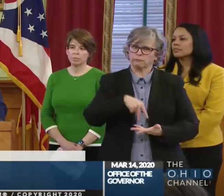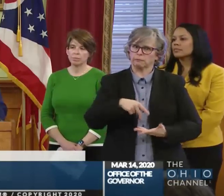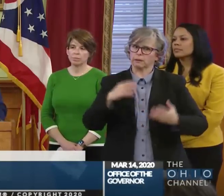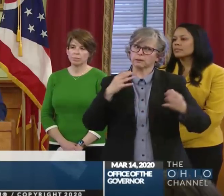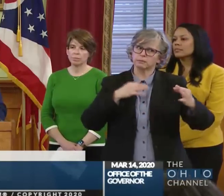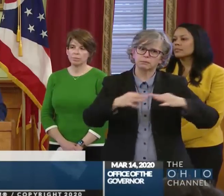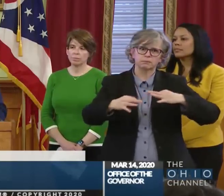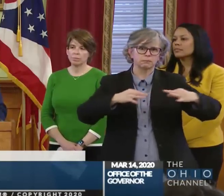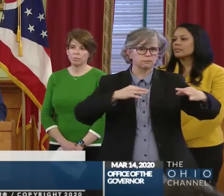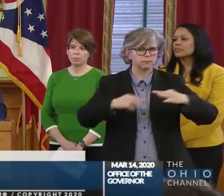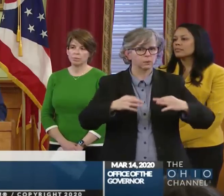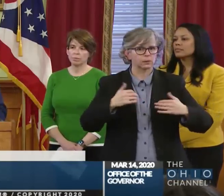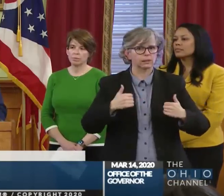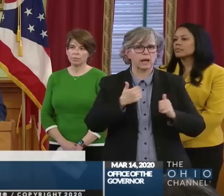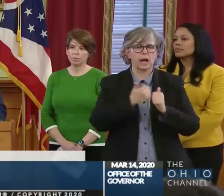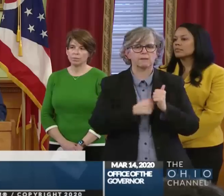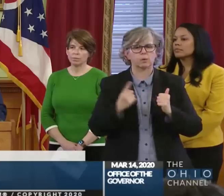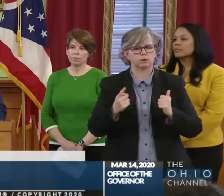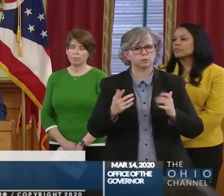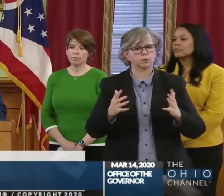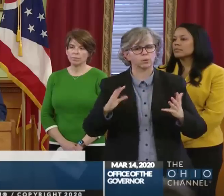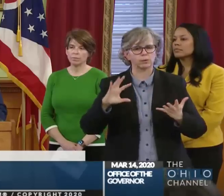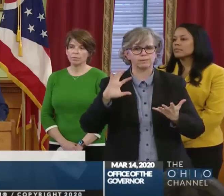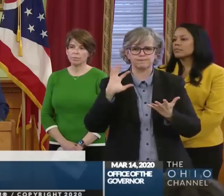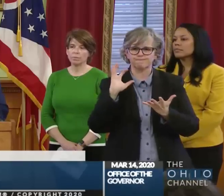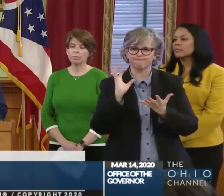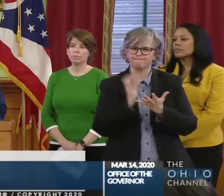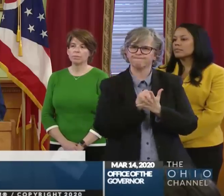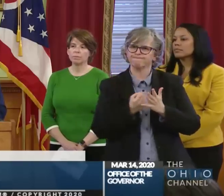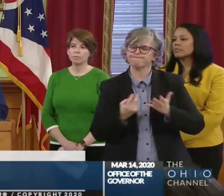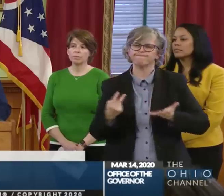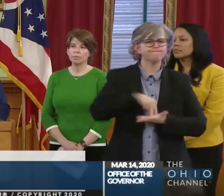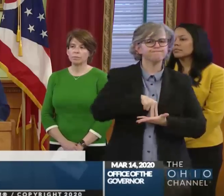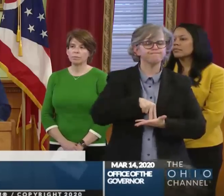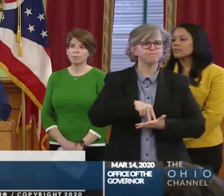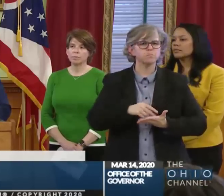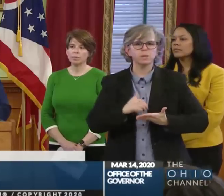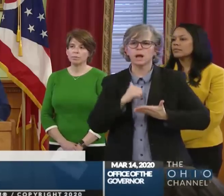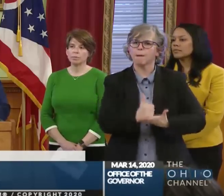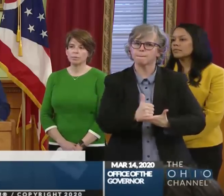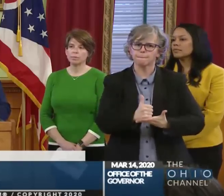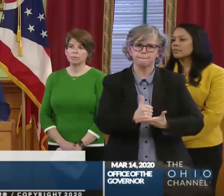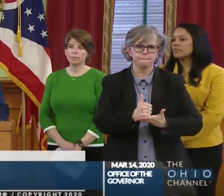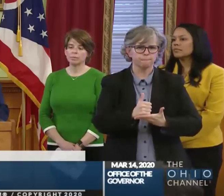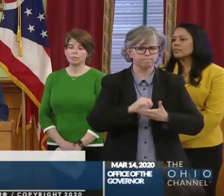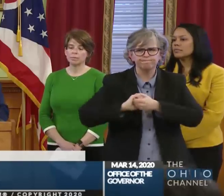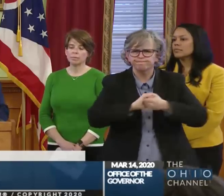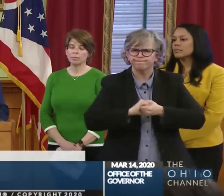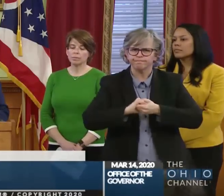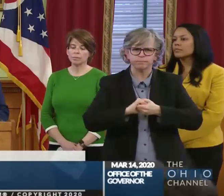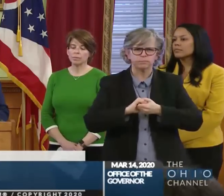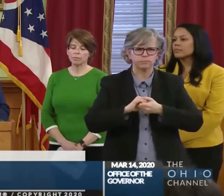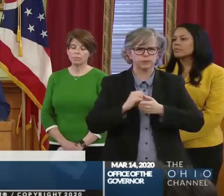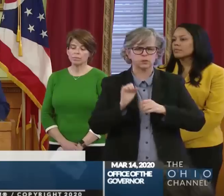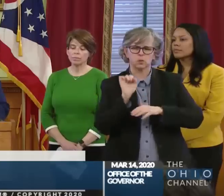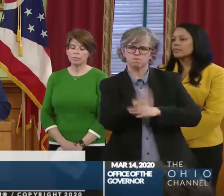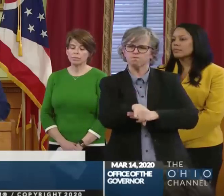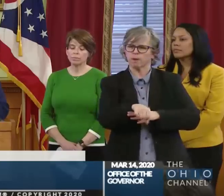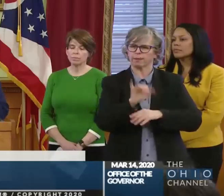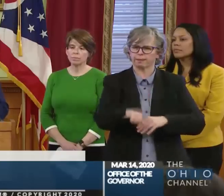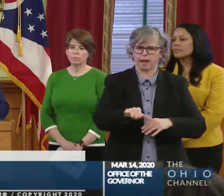rise to the occasion to help us collectively overcome the challenges that we're facing. The